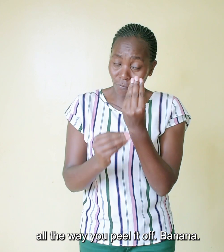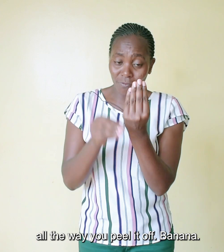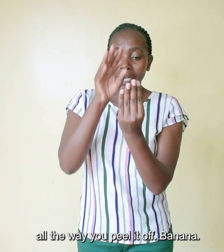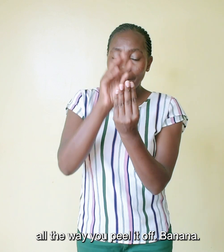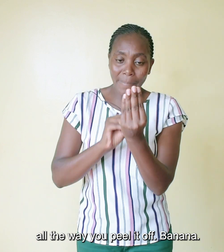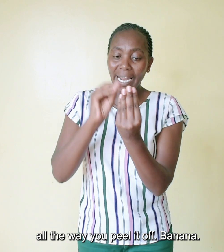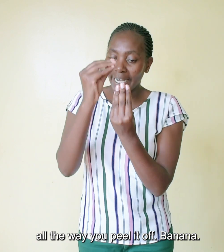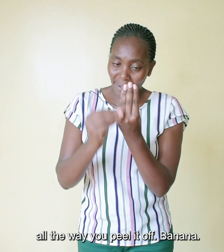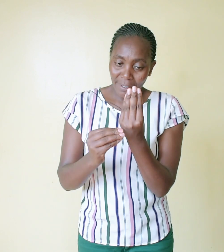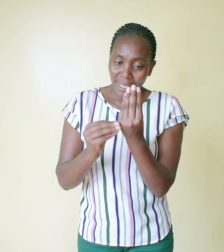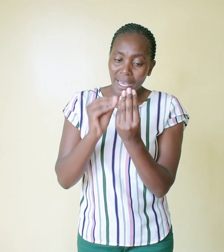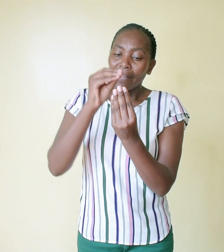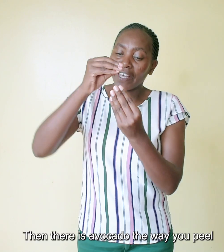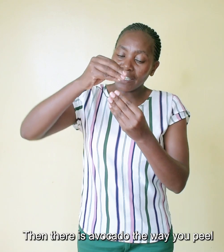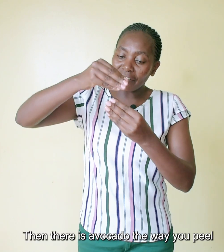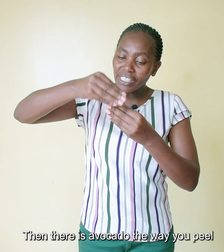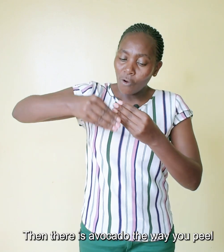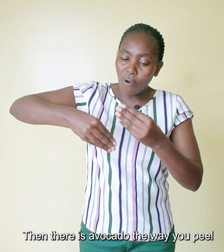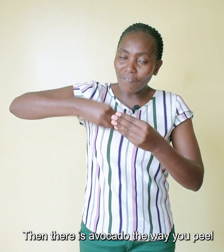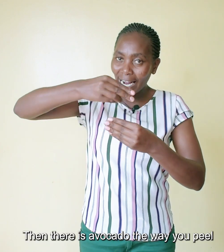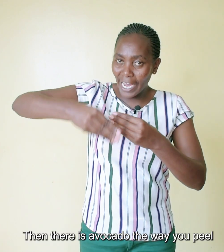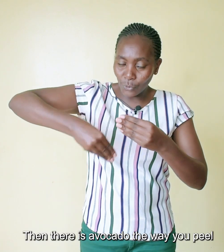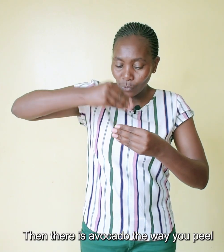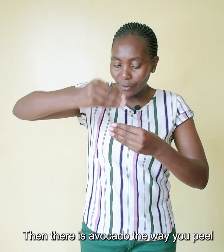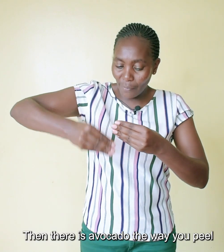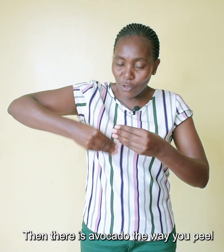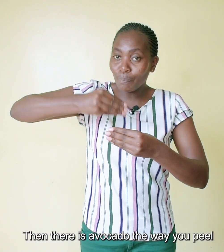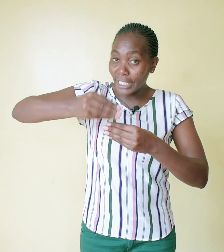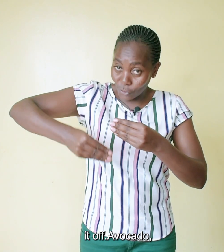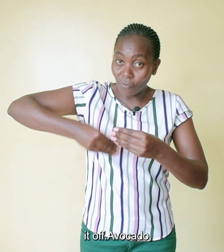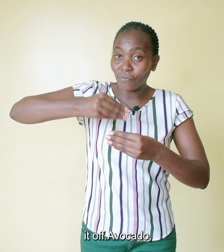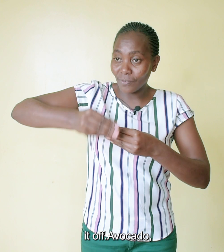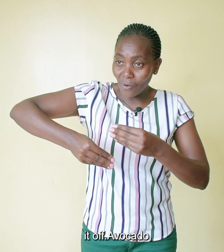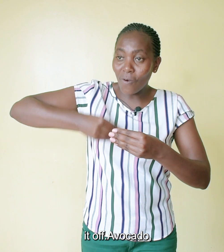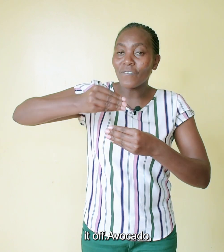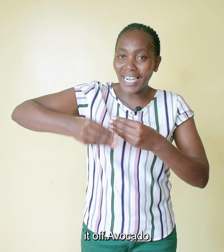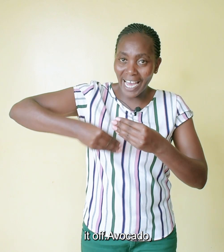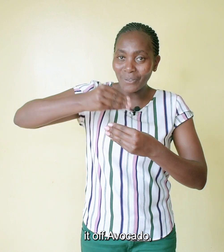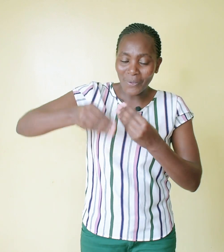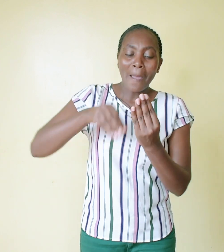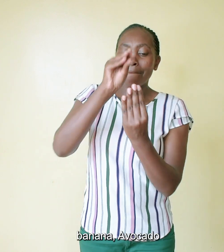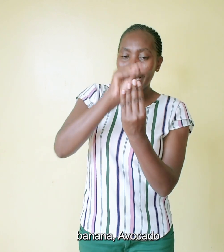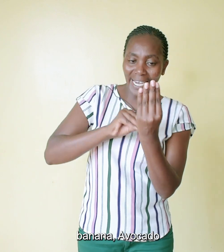off. Banana. Then there is avocado. The way you peel it off. Avocado.